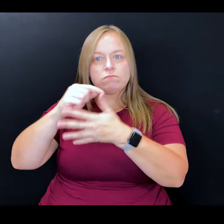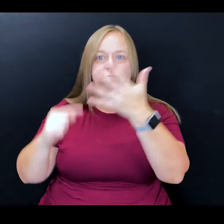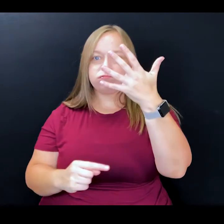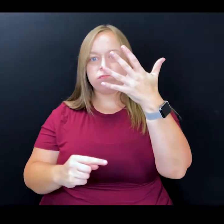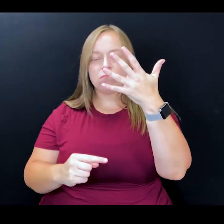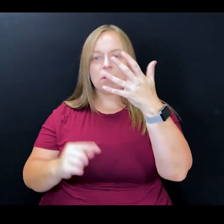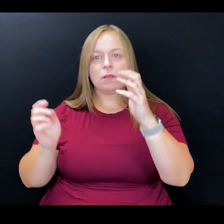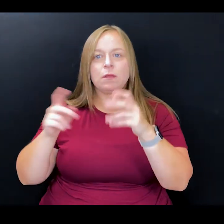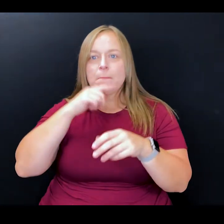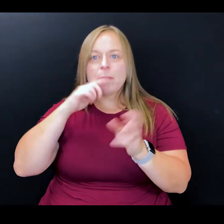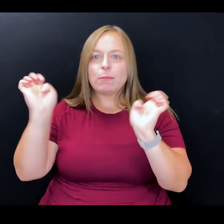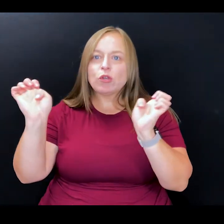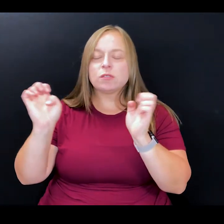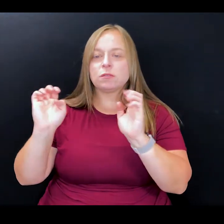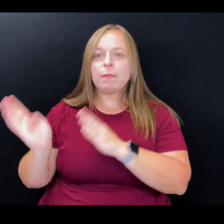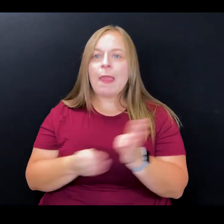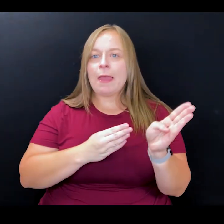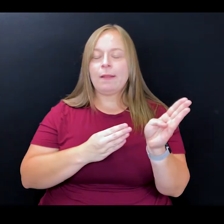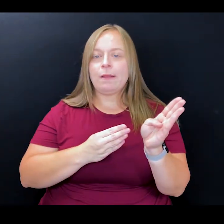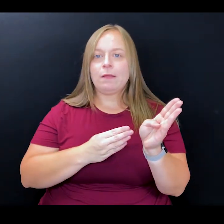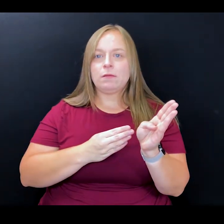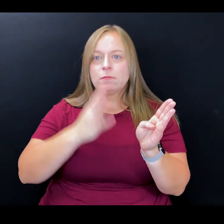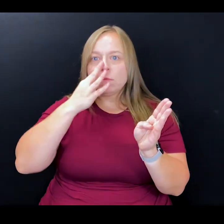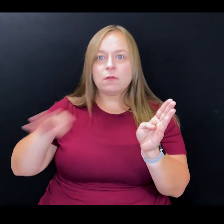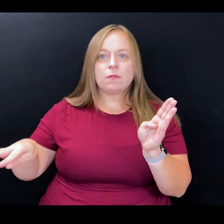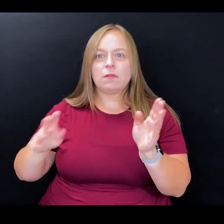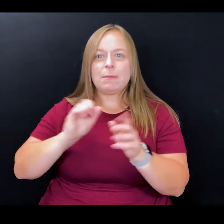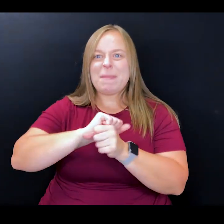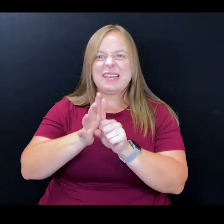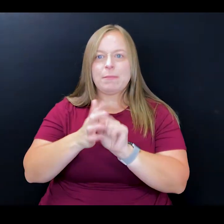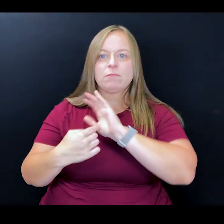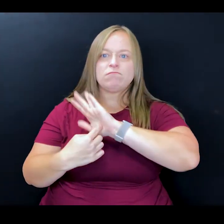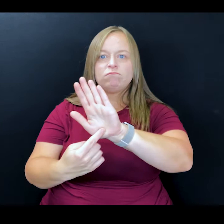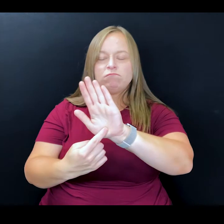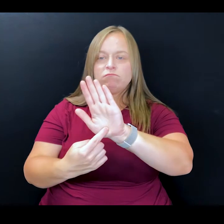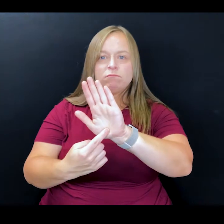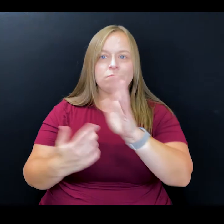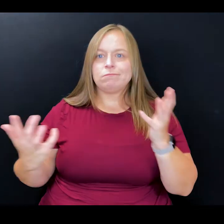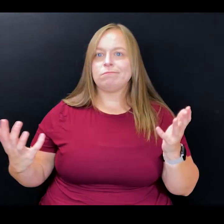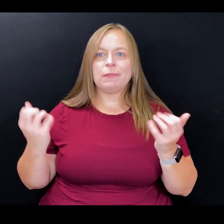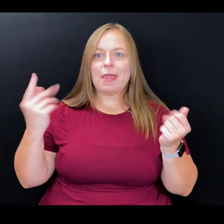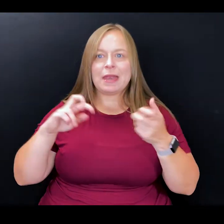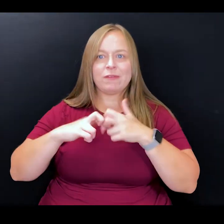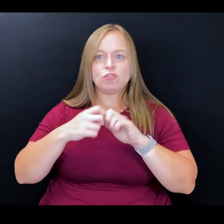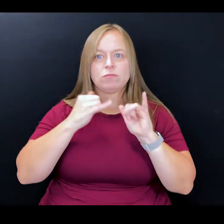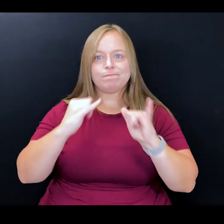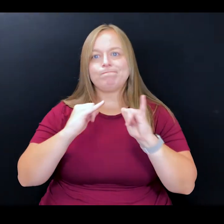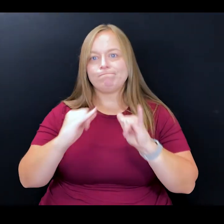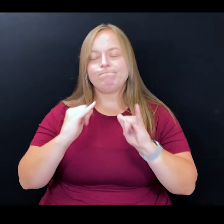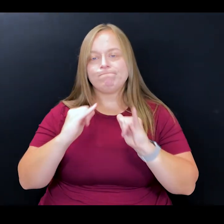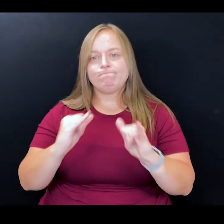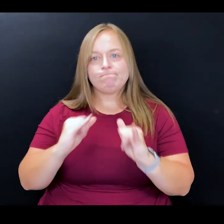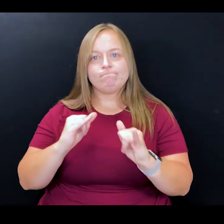to public emergencies, emergency planning, this pandemic for sure, and a lot of the issues that you have